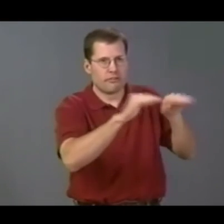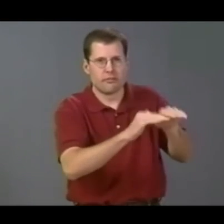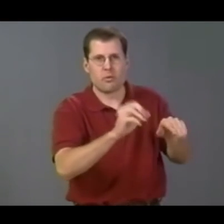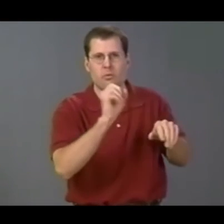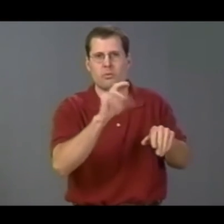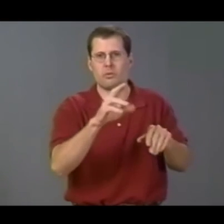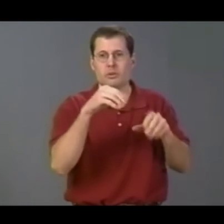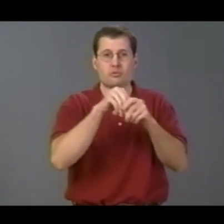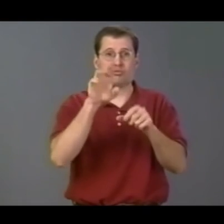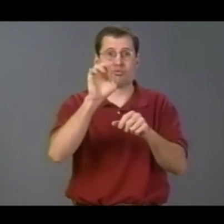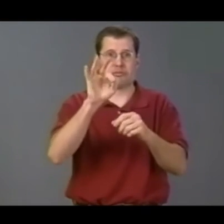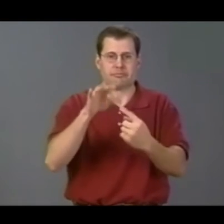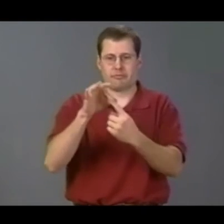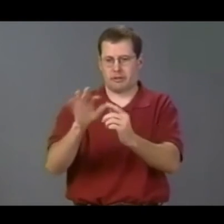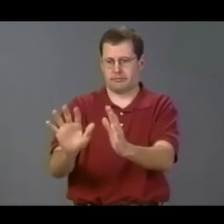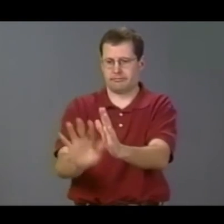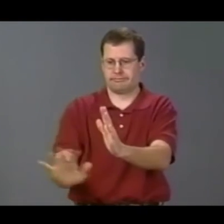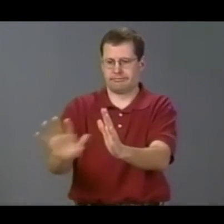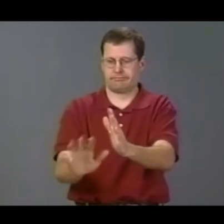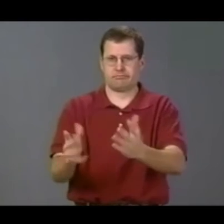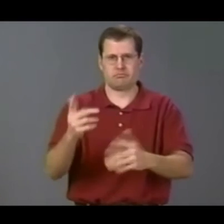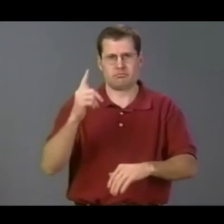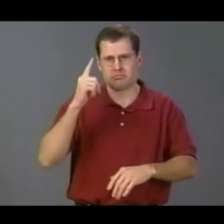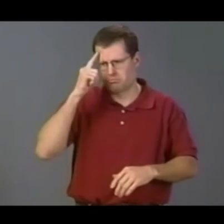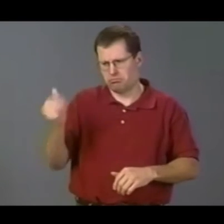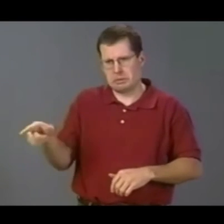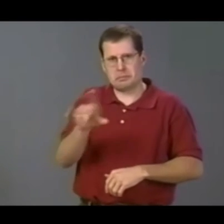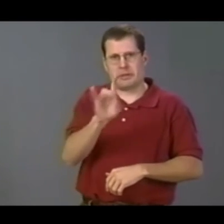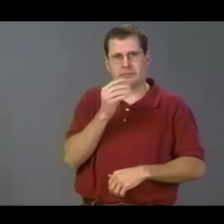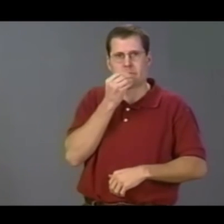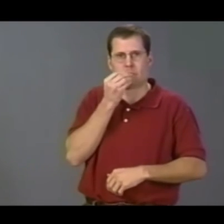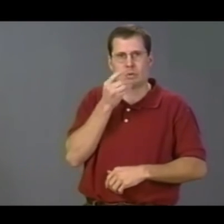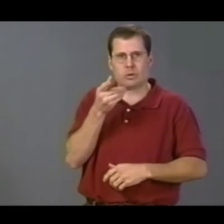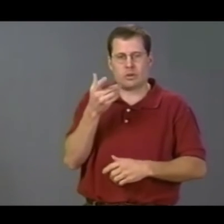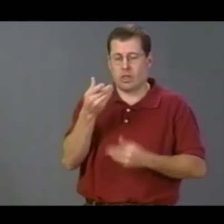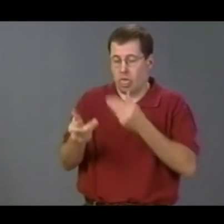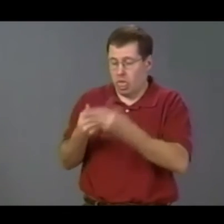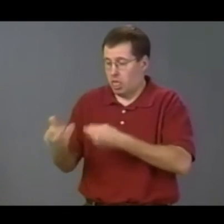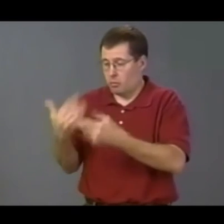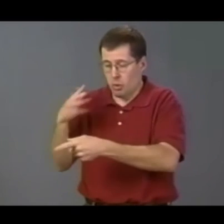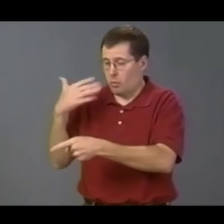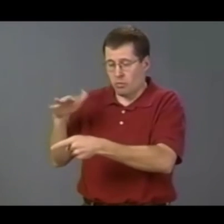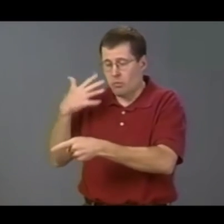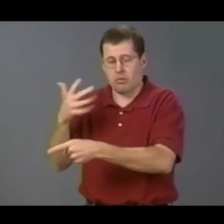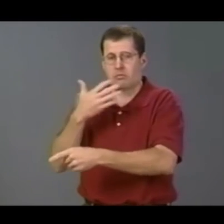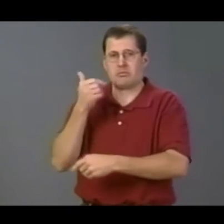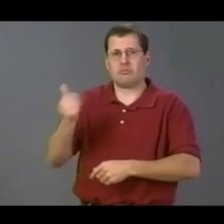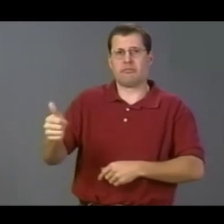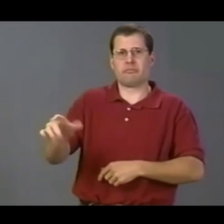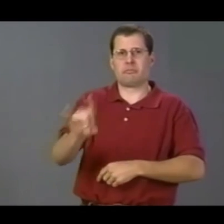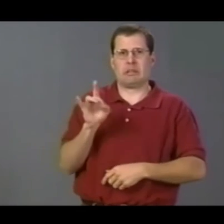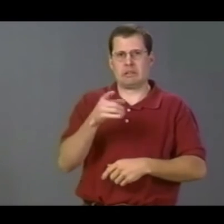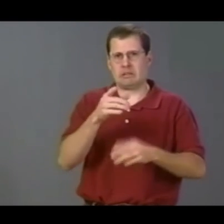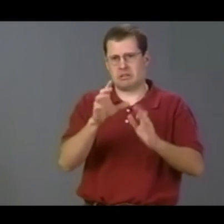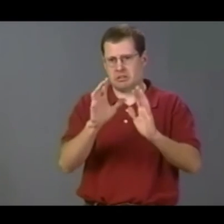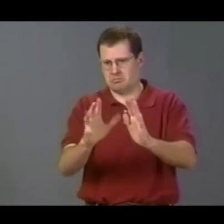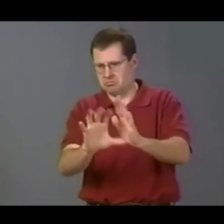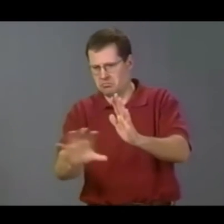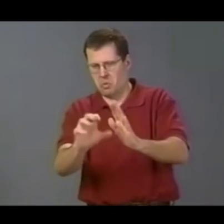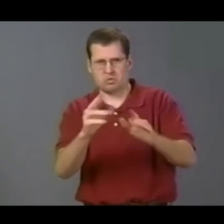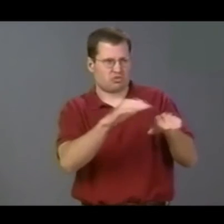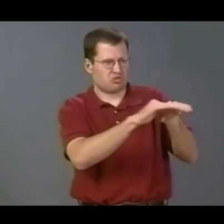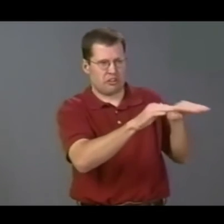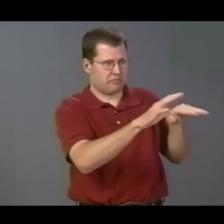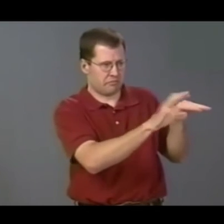And you can always pick a place, a special place to put their food, like on a shelf or even in the refrigerator. If they